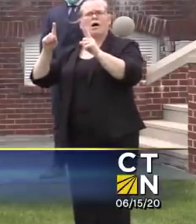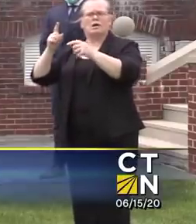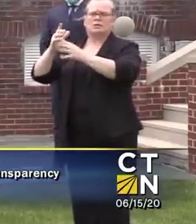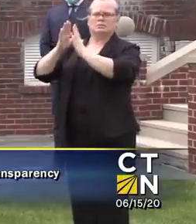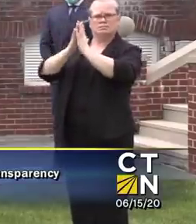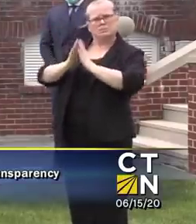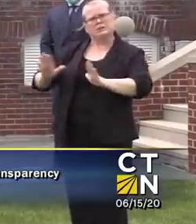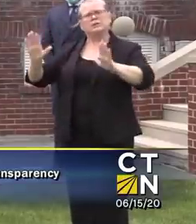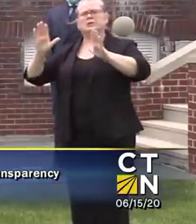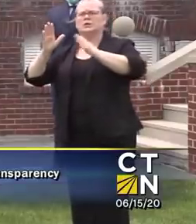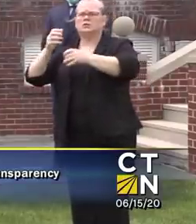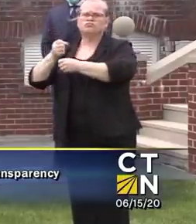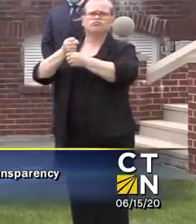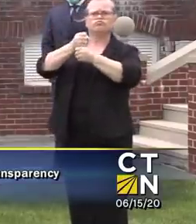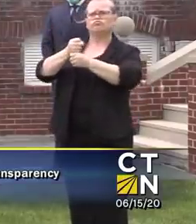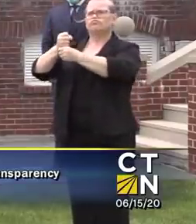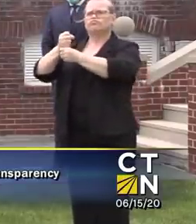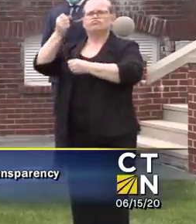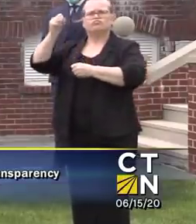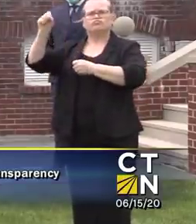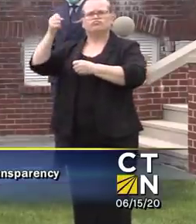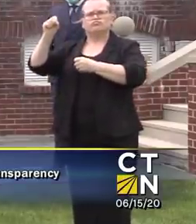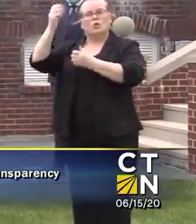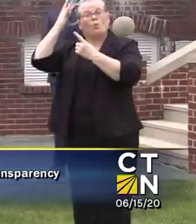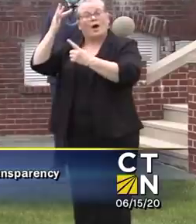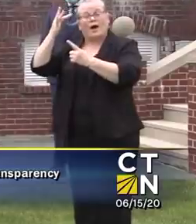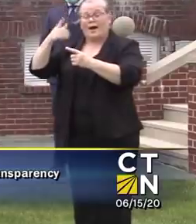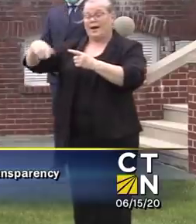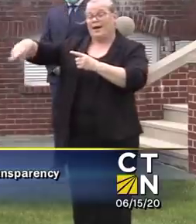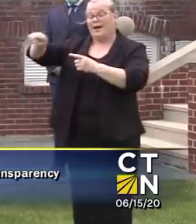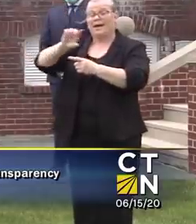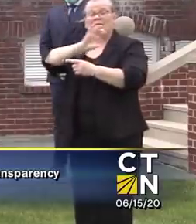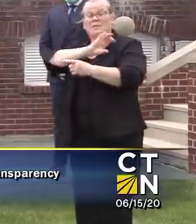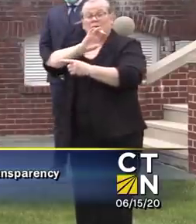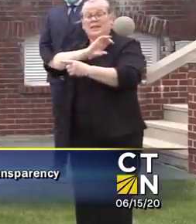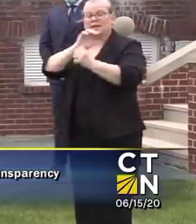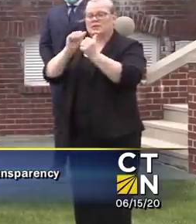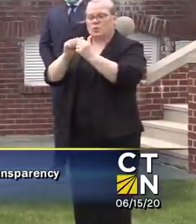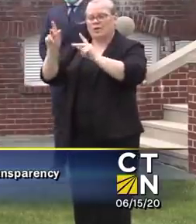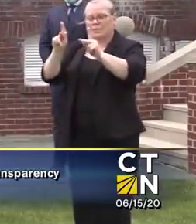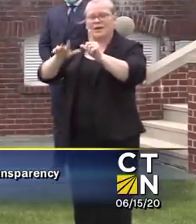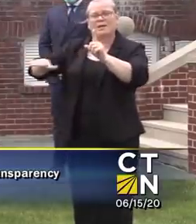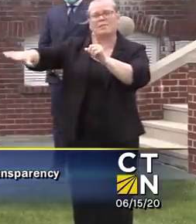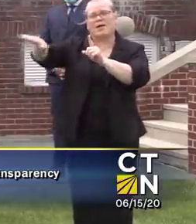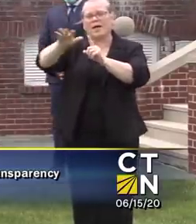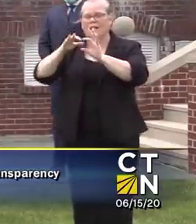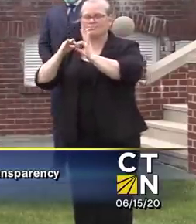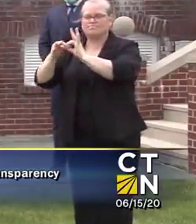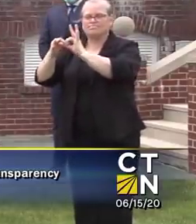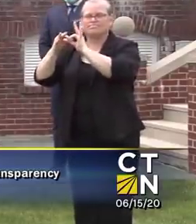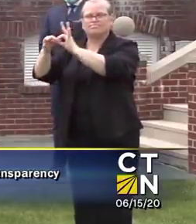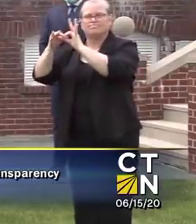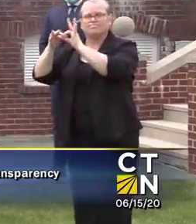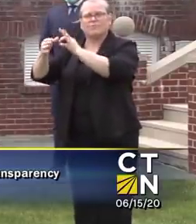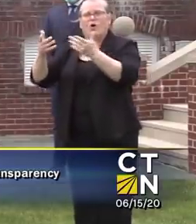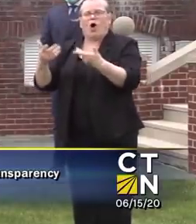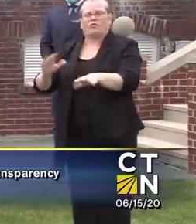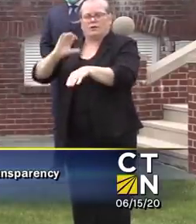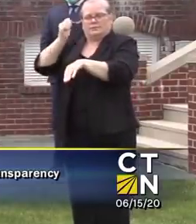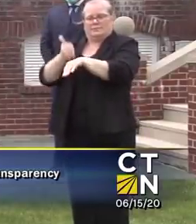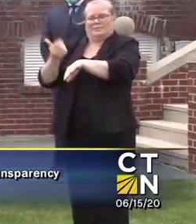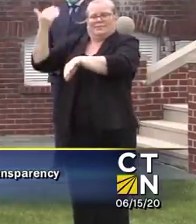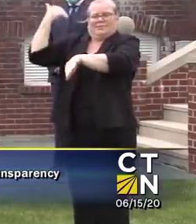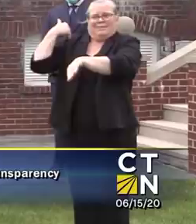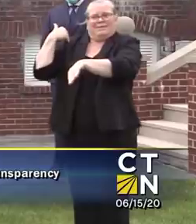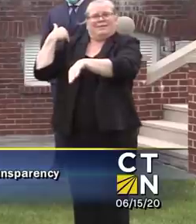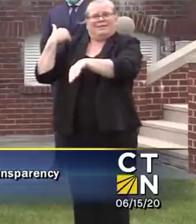establishing relationships so that when we do have incidents such as this, that